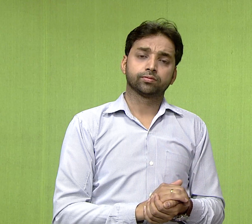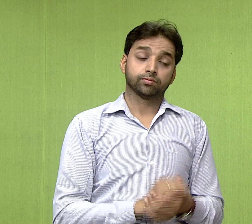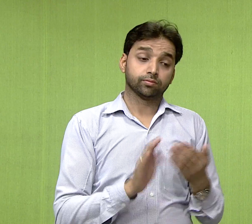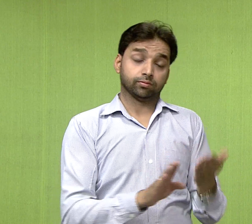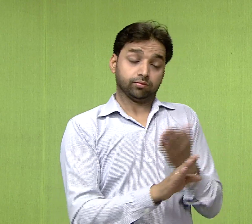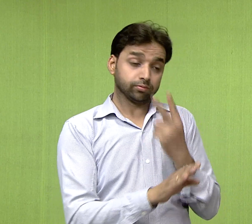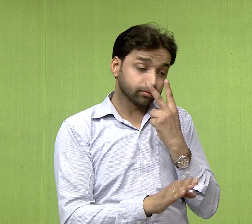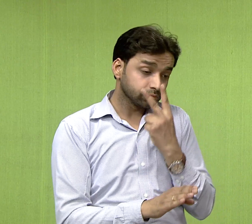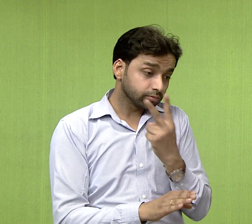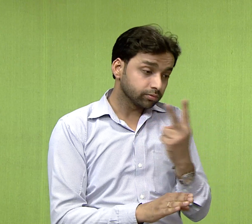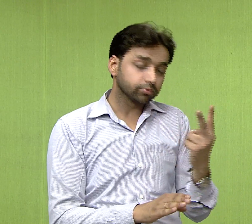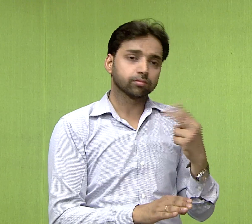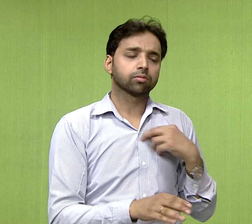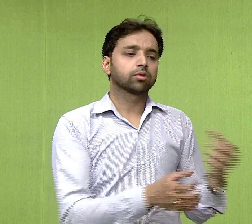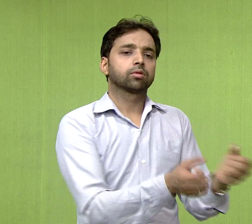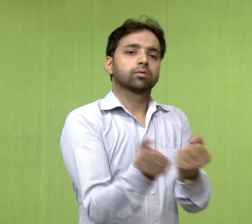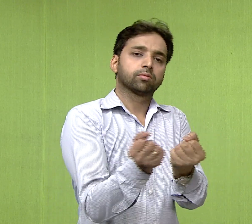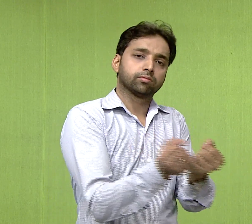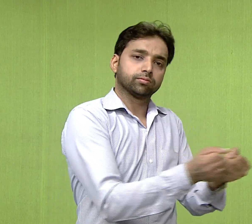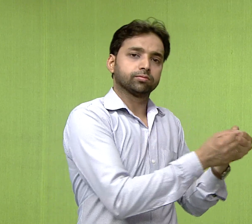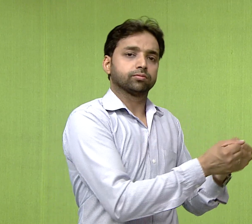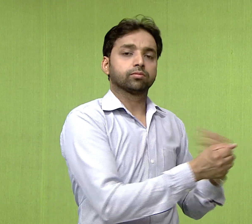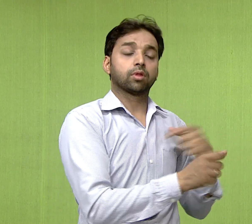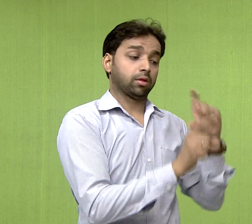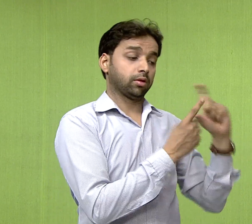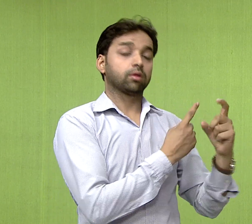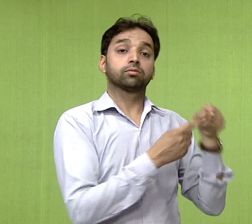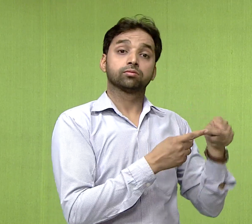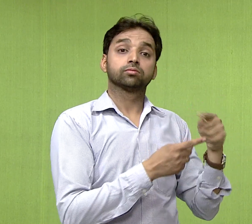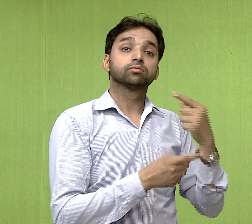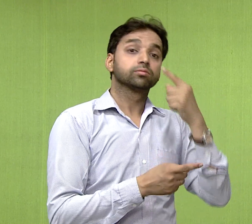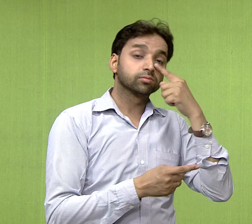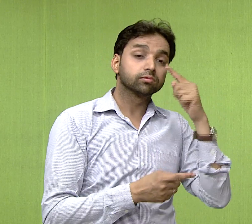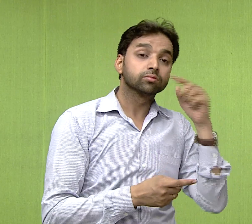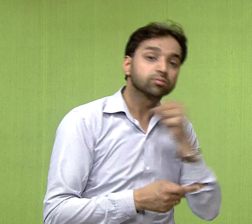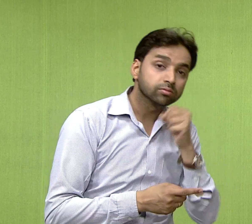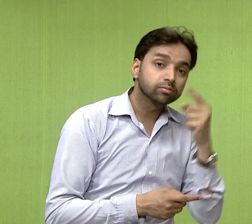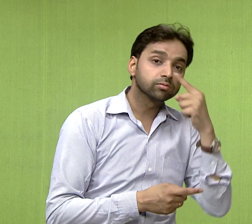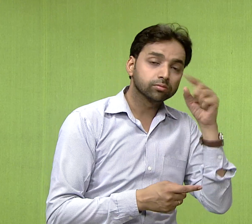This is because we carry culture from our grandmothers and grandfathers,